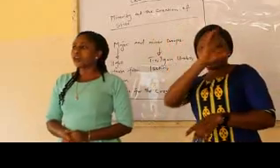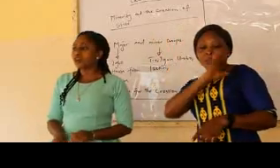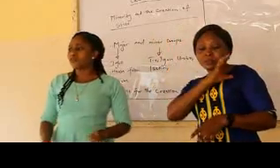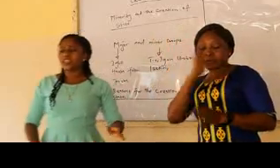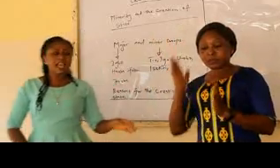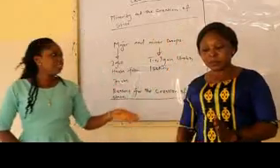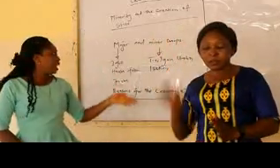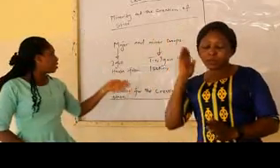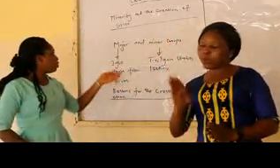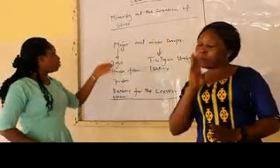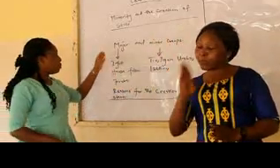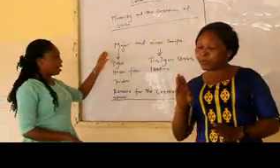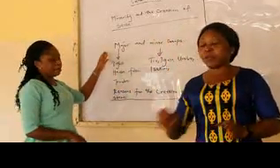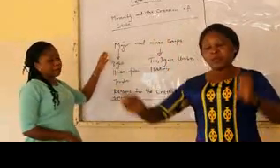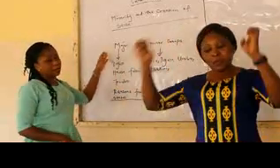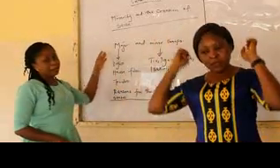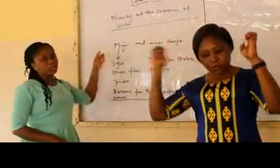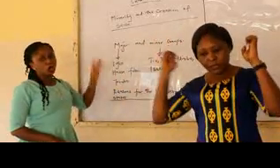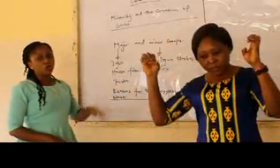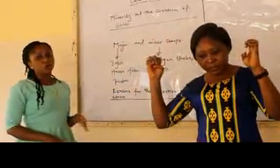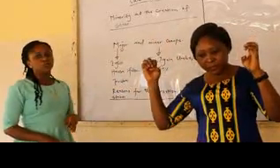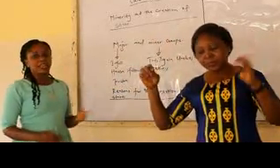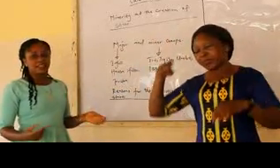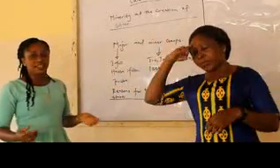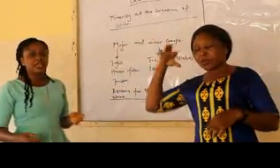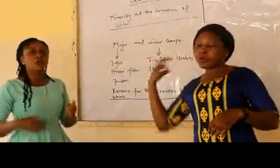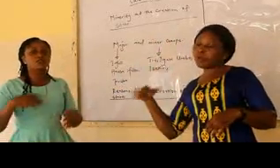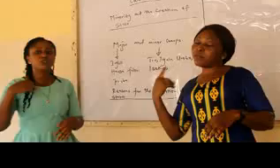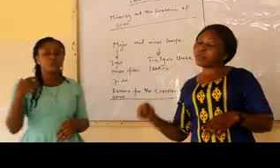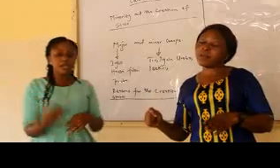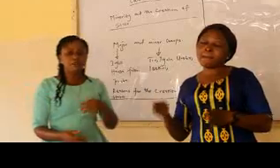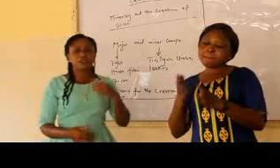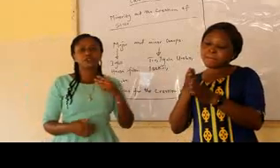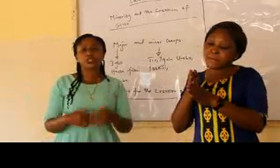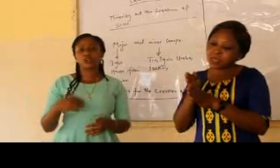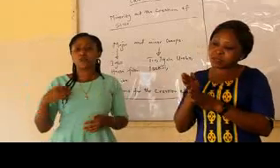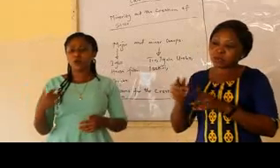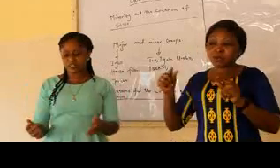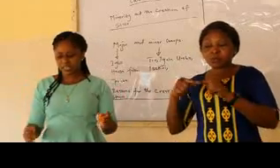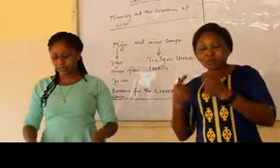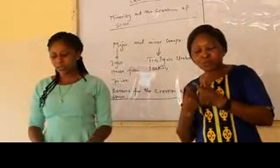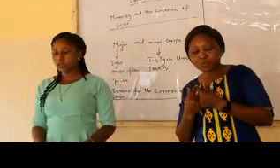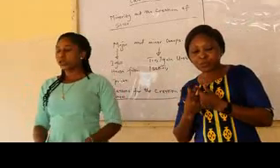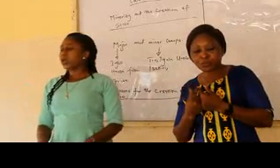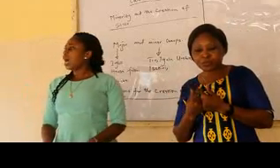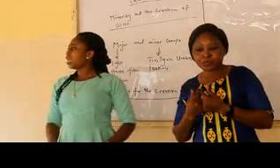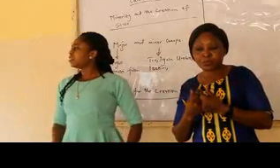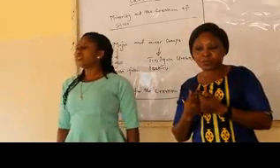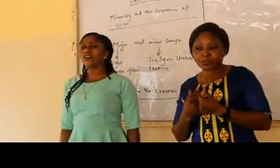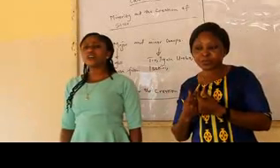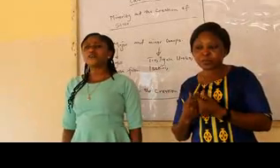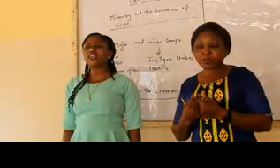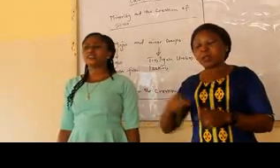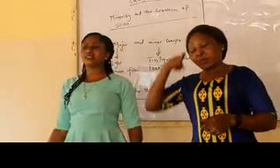And because of the negligence given to them by the major groups, like I said, they continue demanding for the creation of more states. And